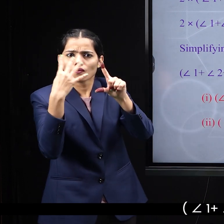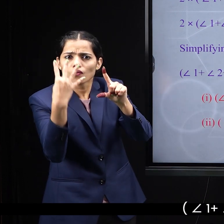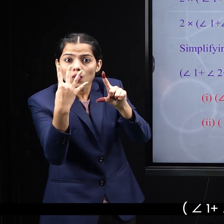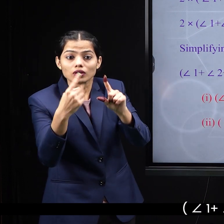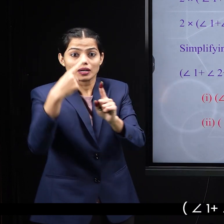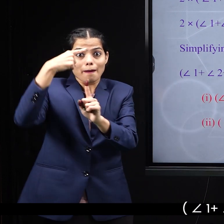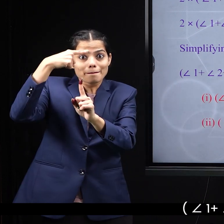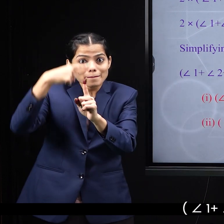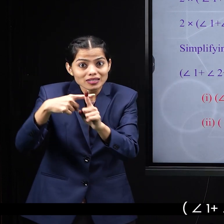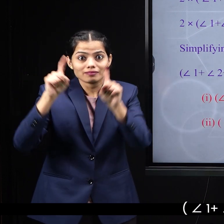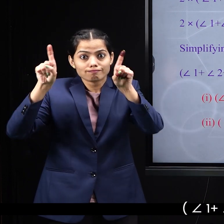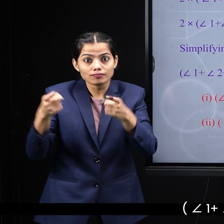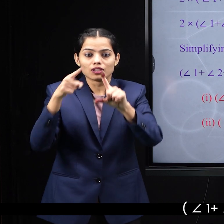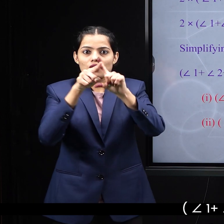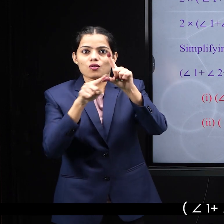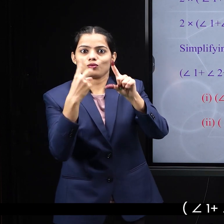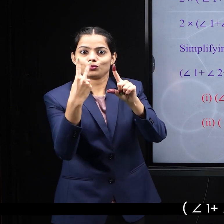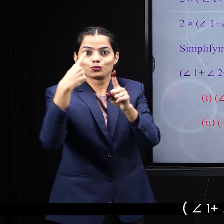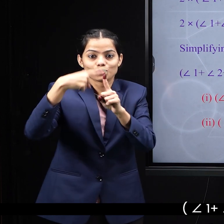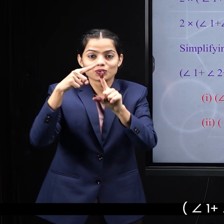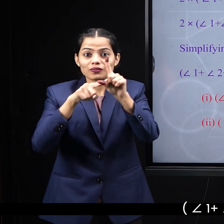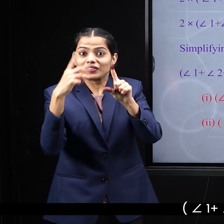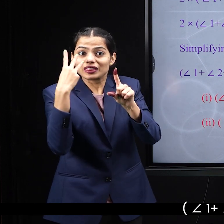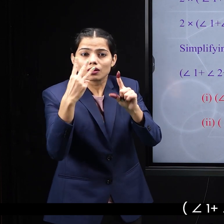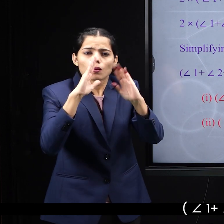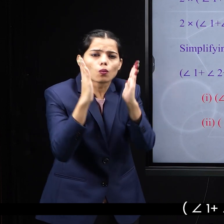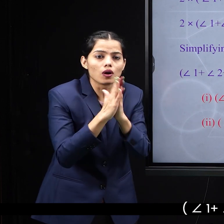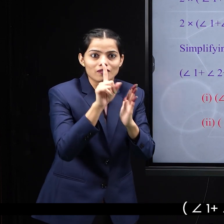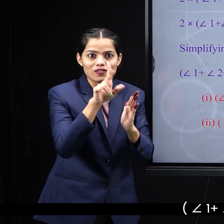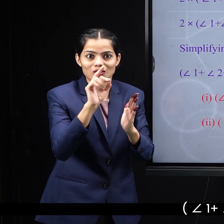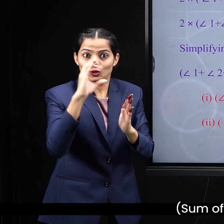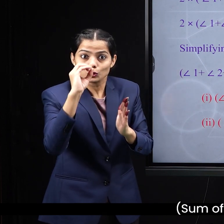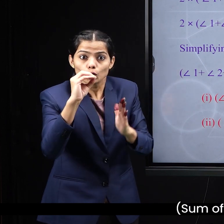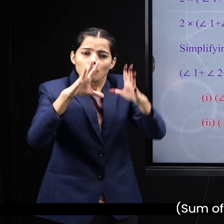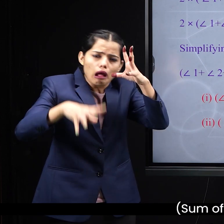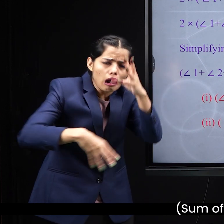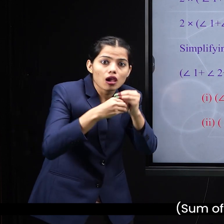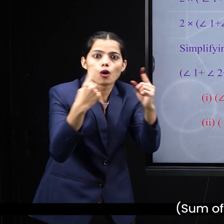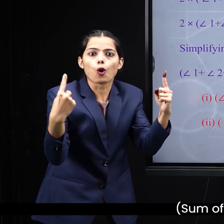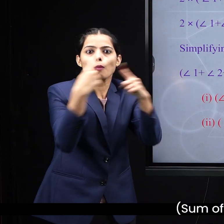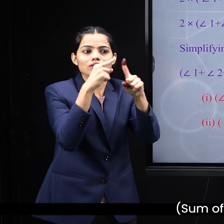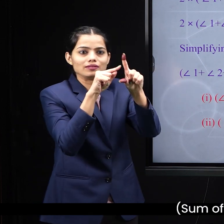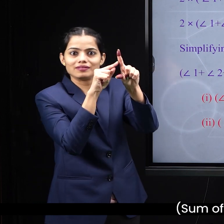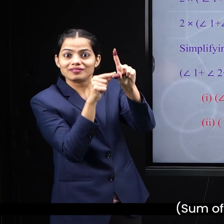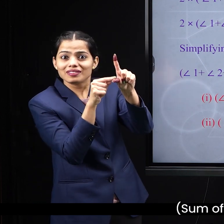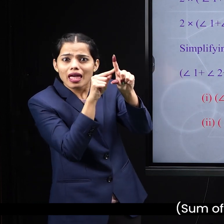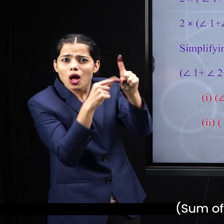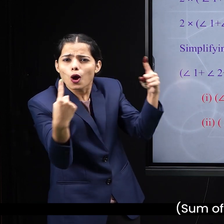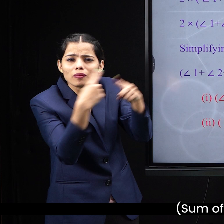4 plus angle 2 plus angle 3 is equal to 180 degree. Sum of opposite angles A and C.